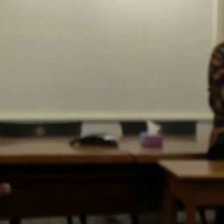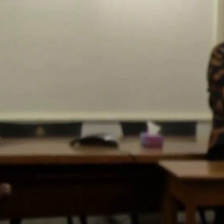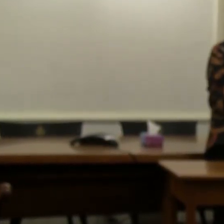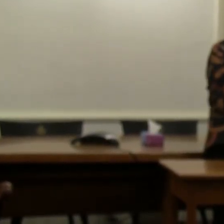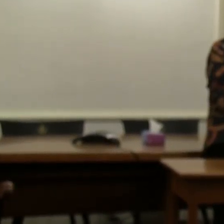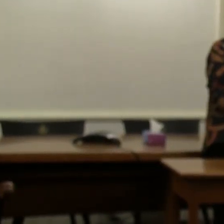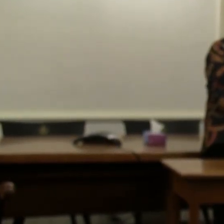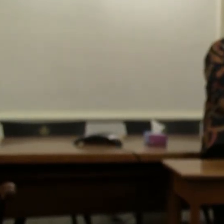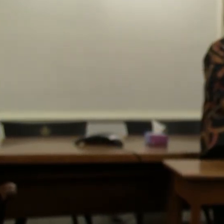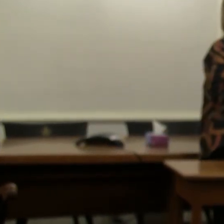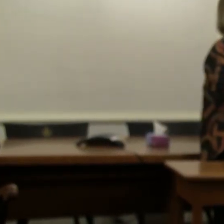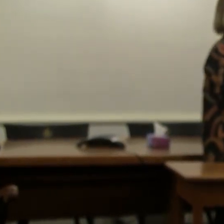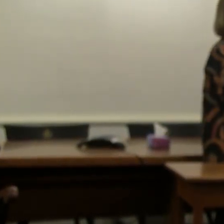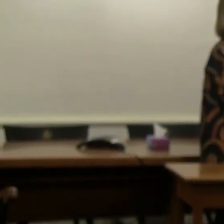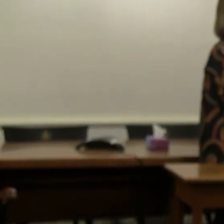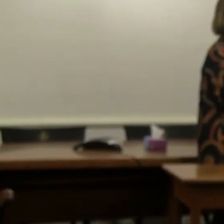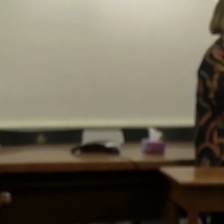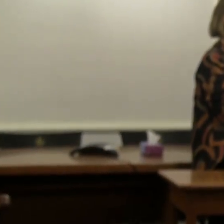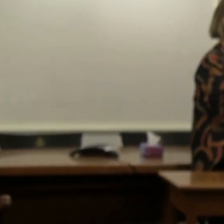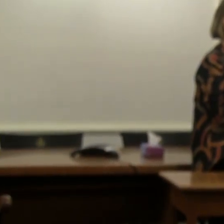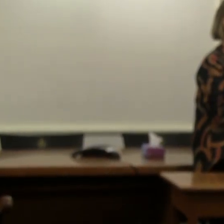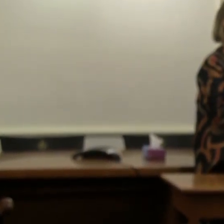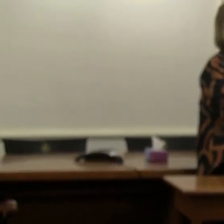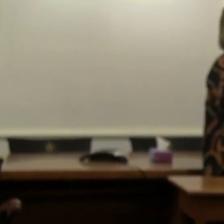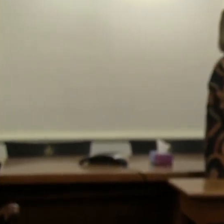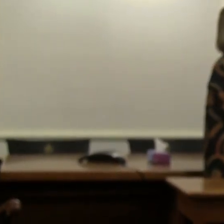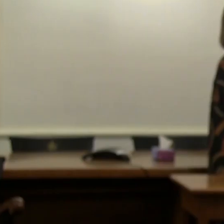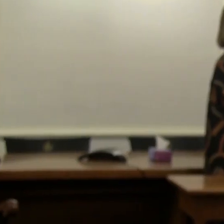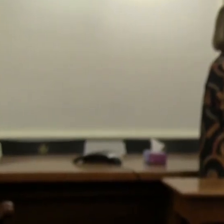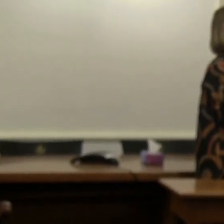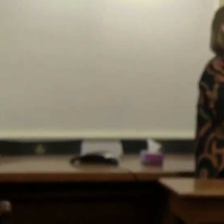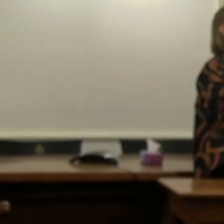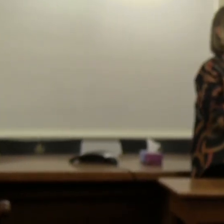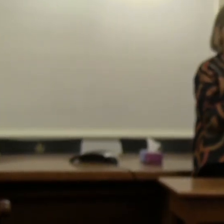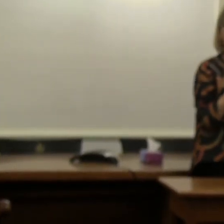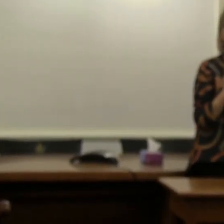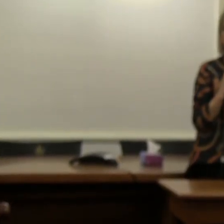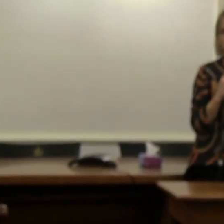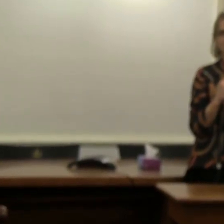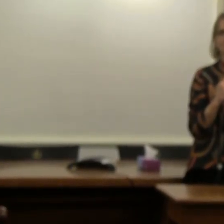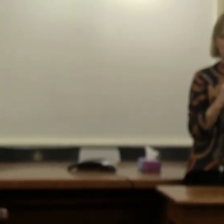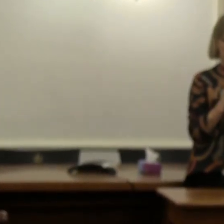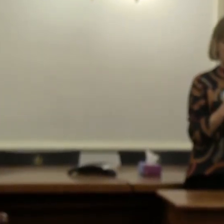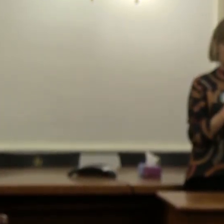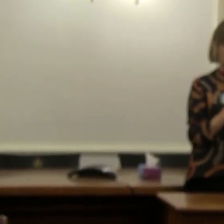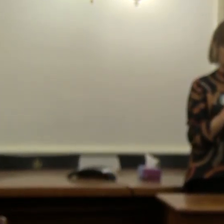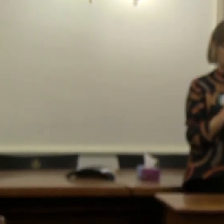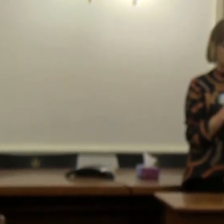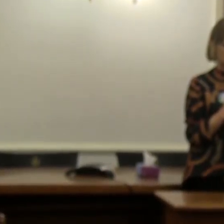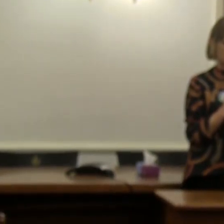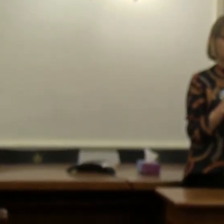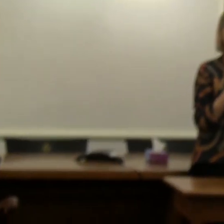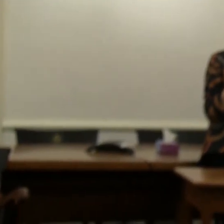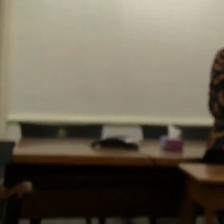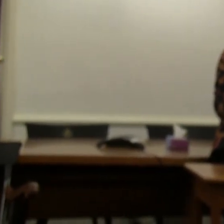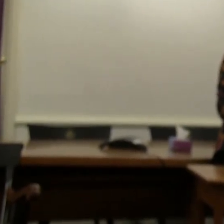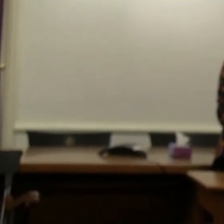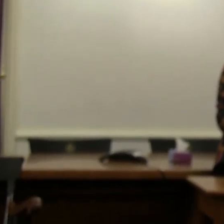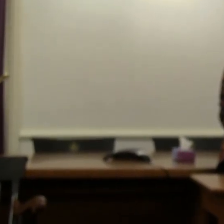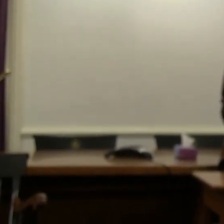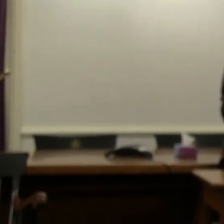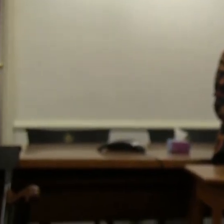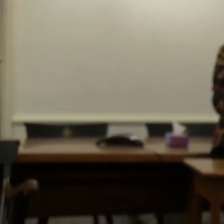Budget decreases on the social determinants of health. Also, also, I want to remind everybody that at 3 o'clock in